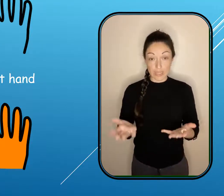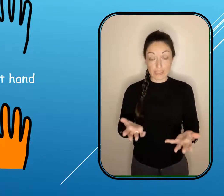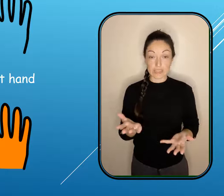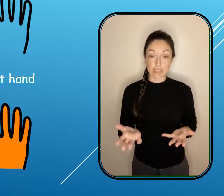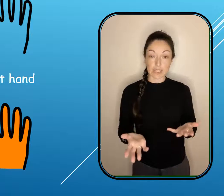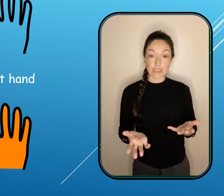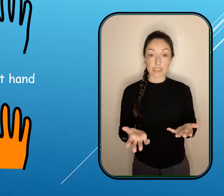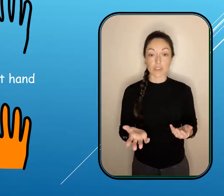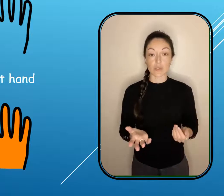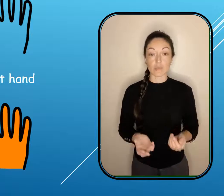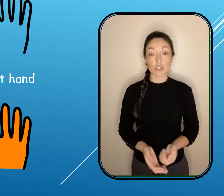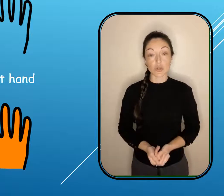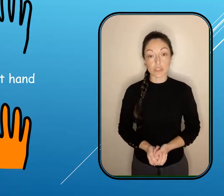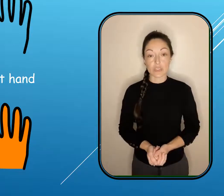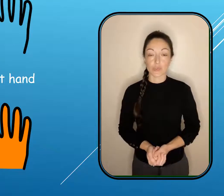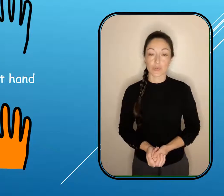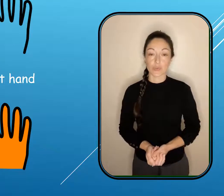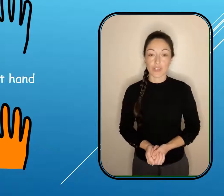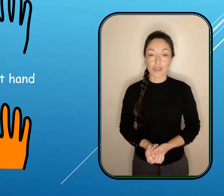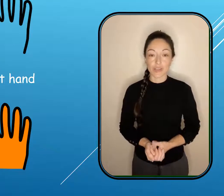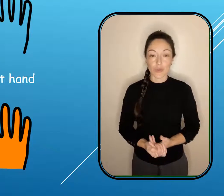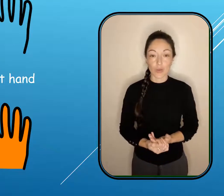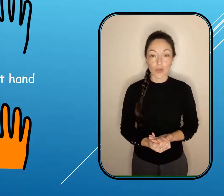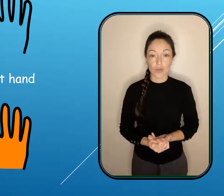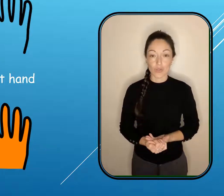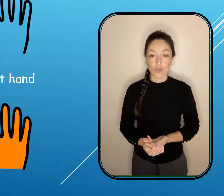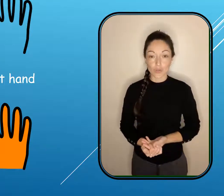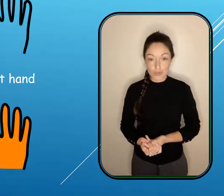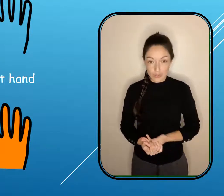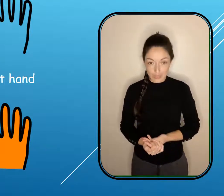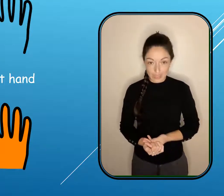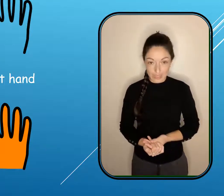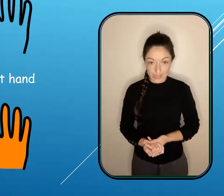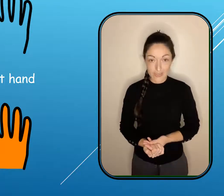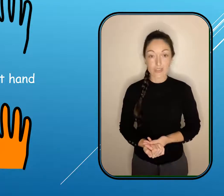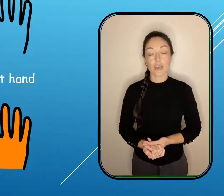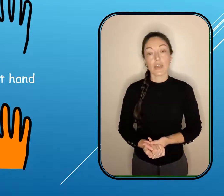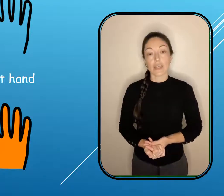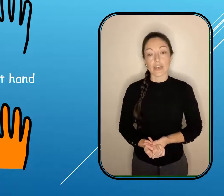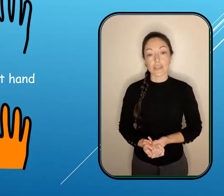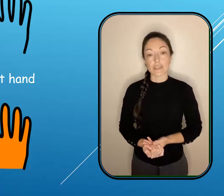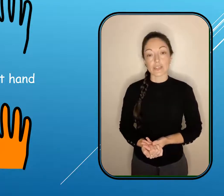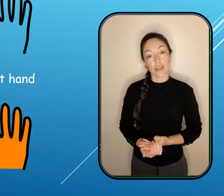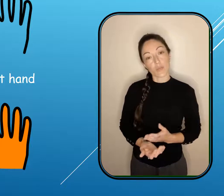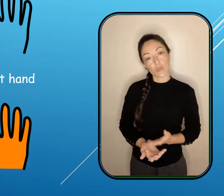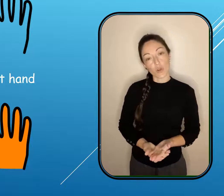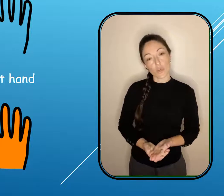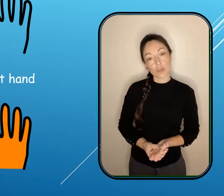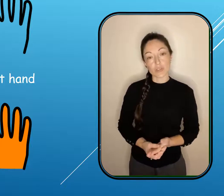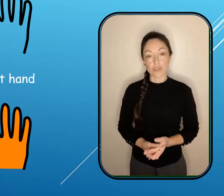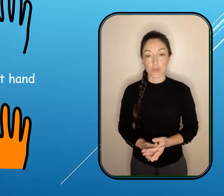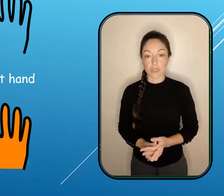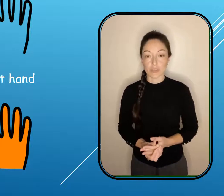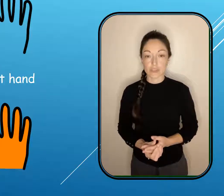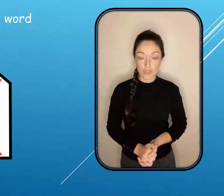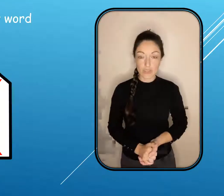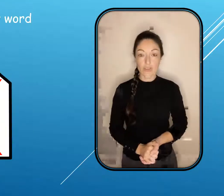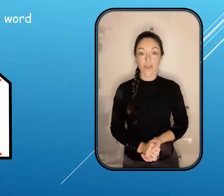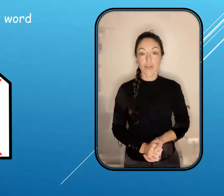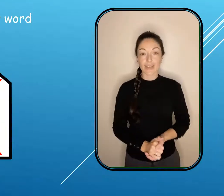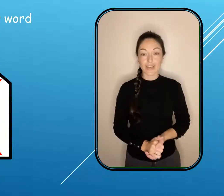dominant hand is the hand that is doing the majority of the work, while your non-dominant hand is like a prop to